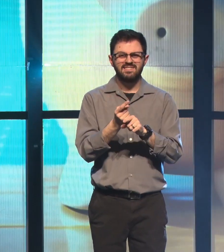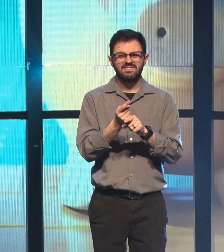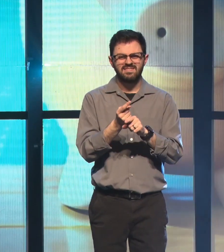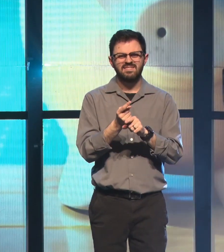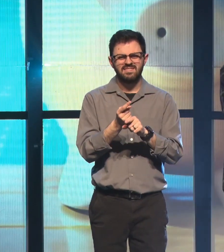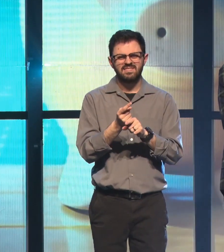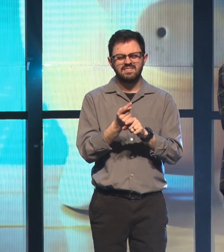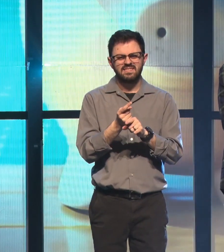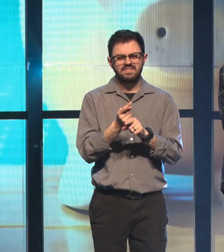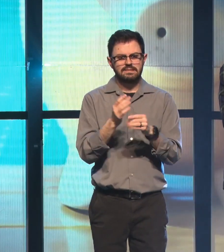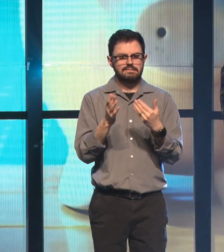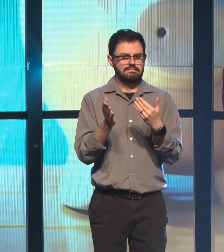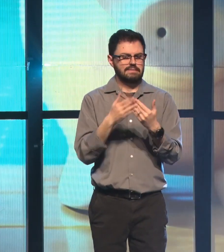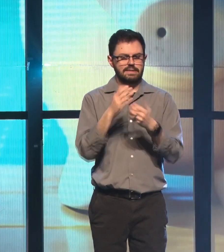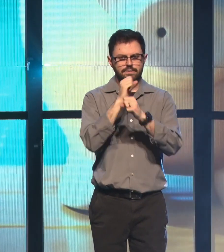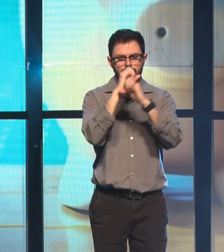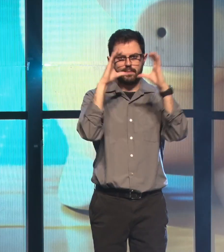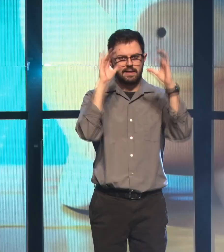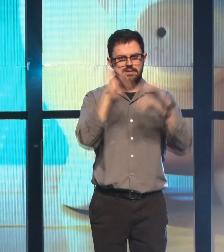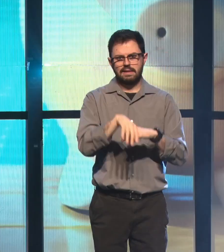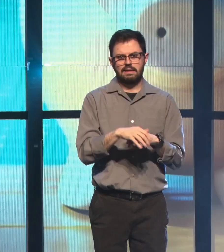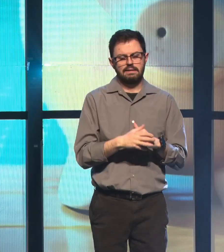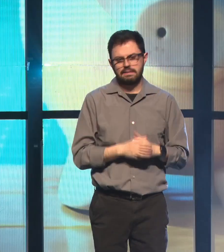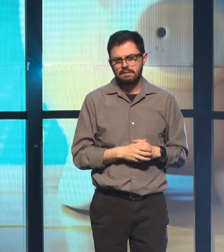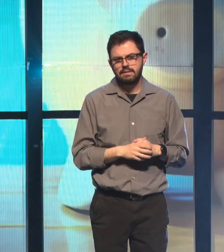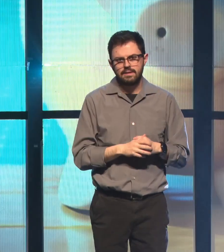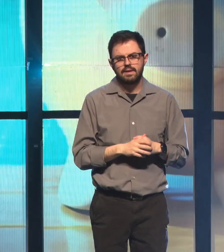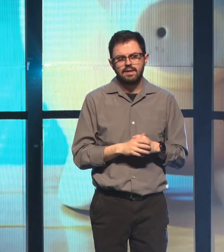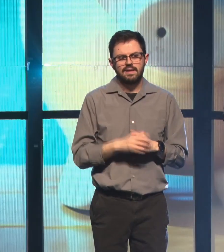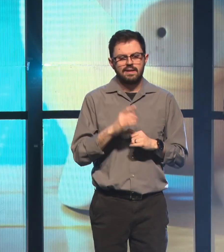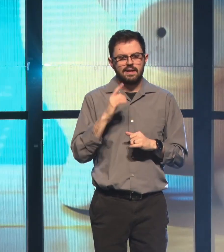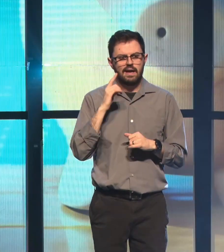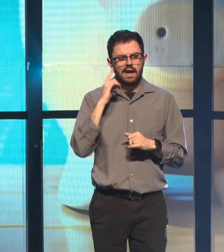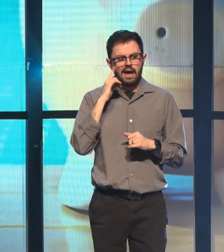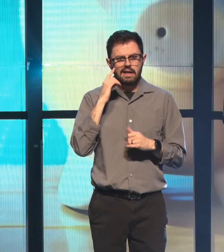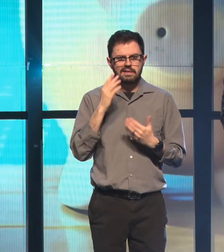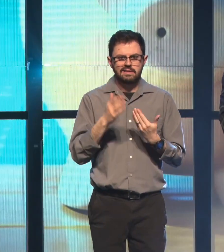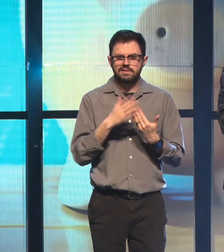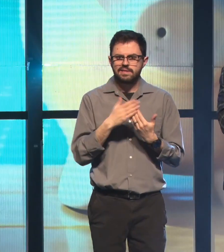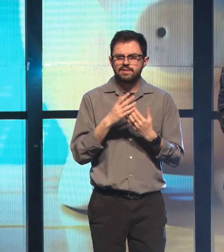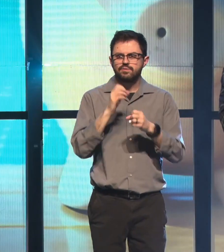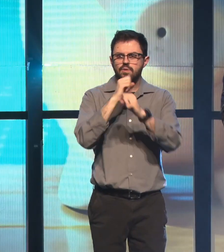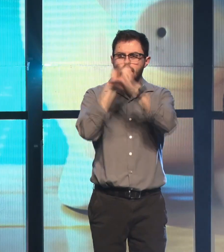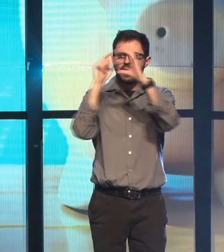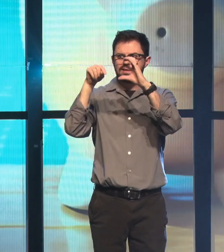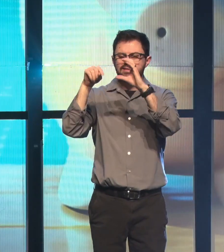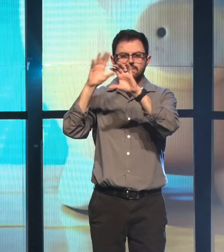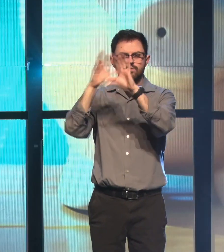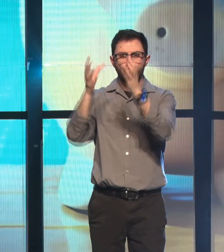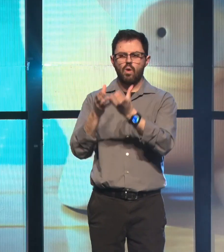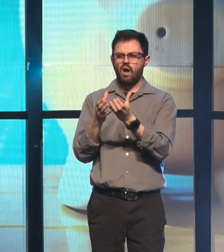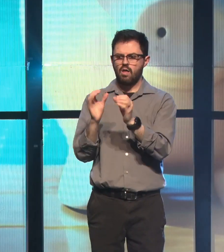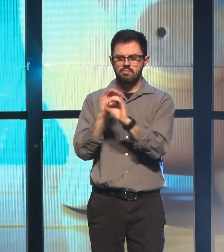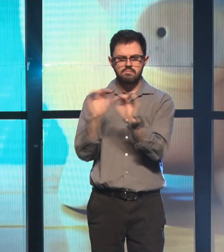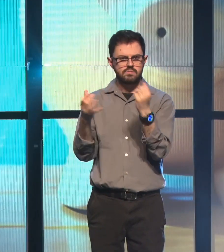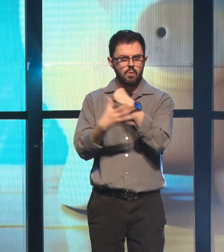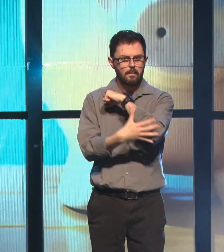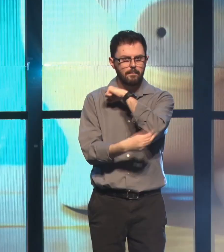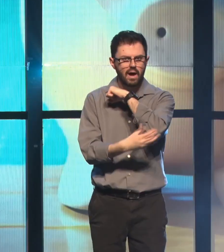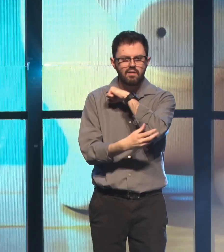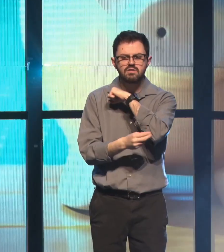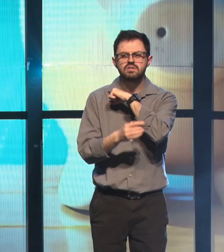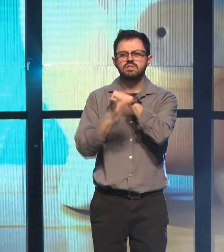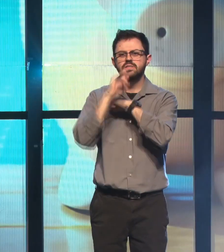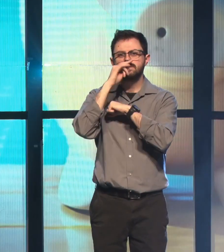I think we could imagine, I mean, no joke, like I think we could imagine a world where poverty doesn't exist, where children are not